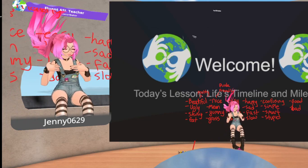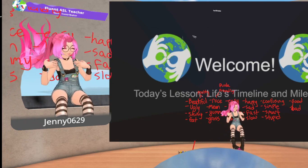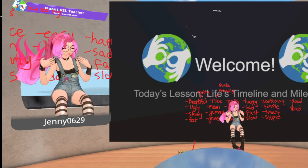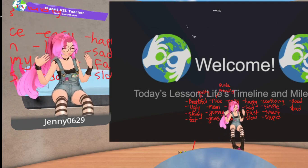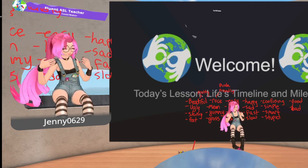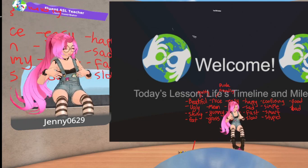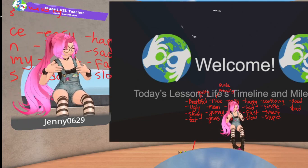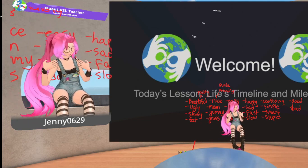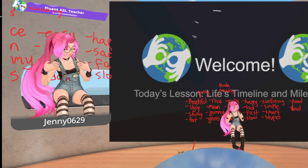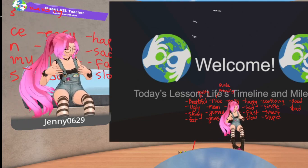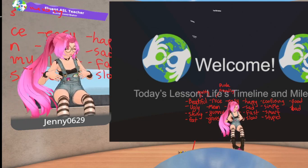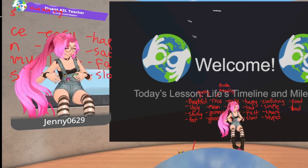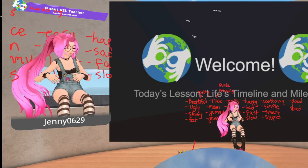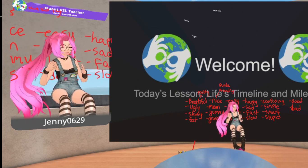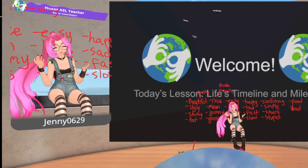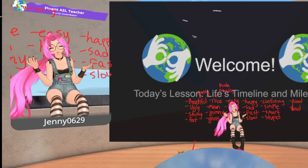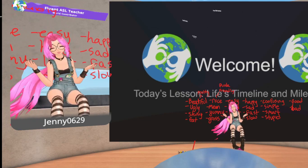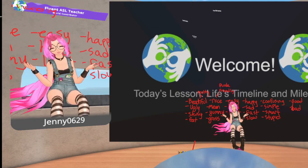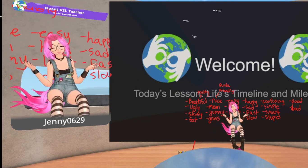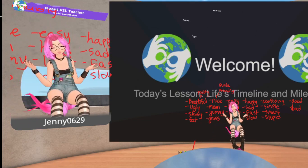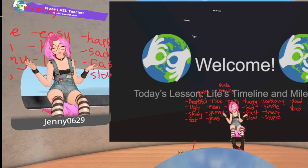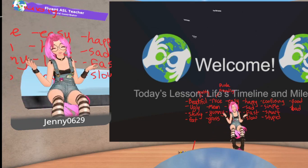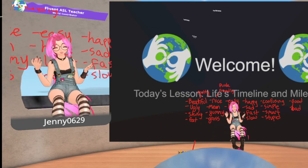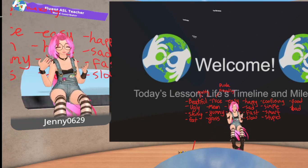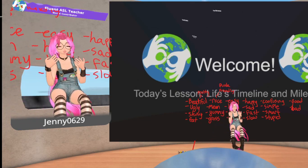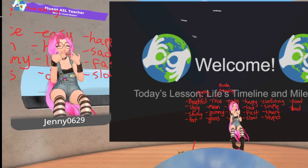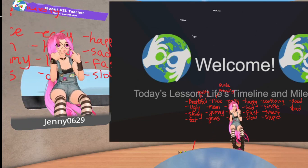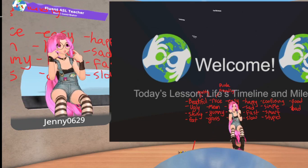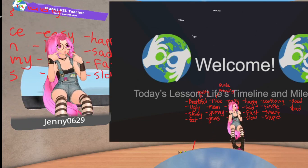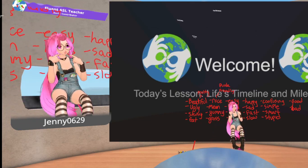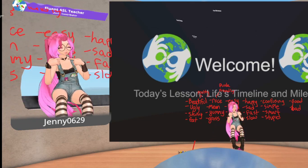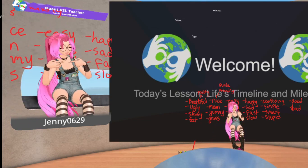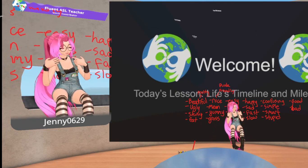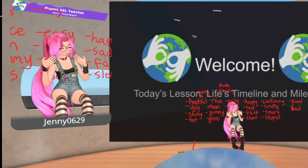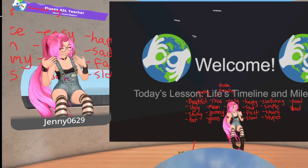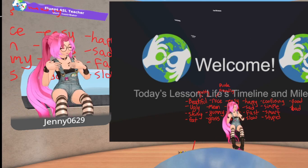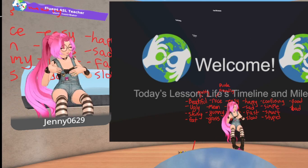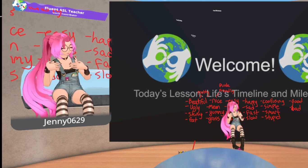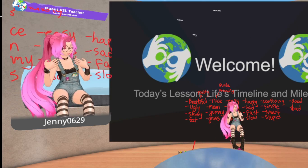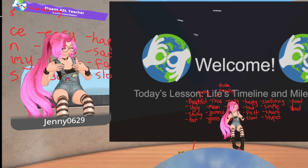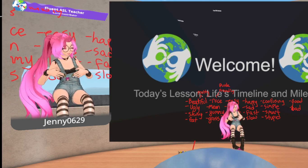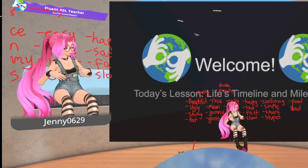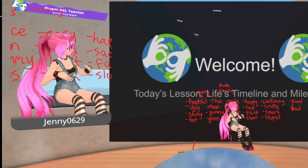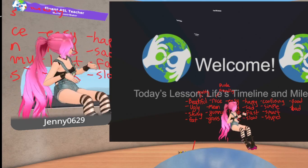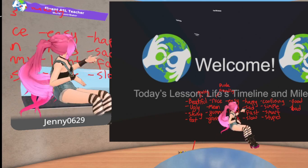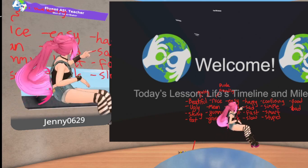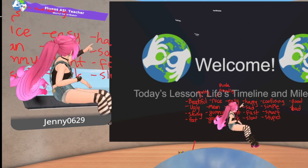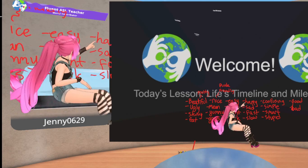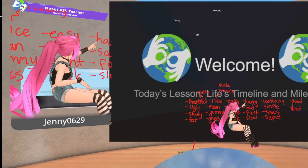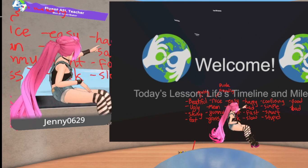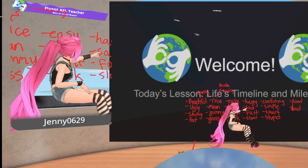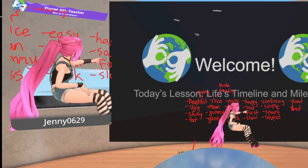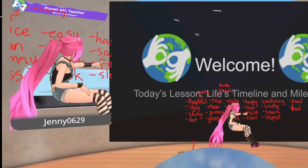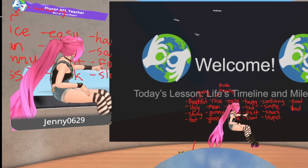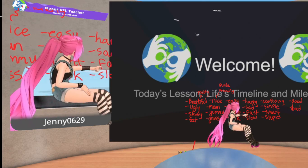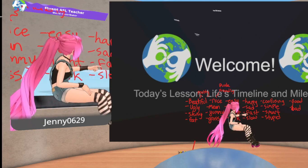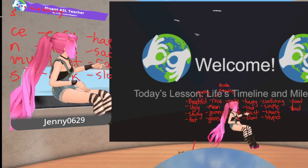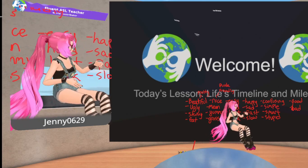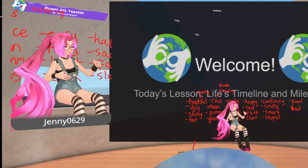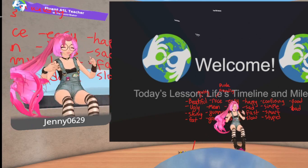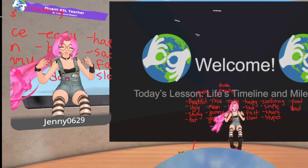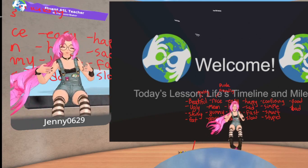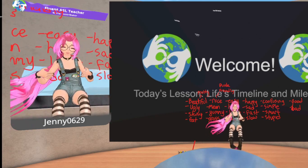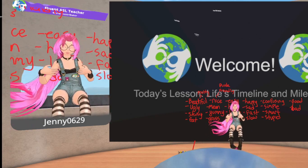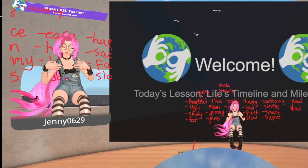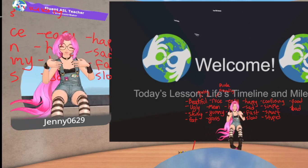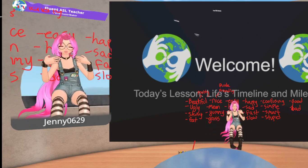happy, like crying, feeling happy. Well, I guess you could sign happy tears, but you're not gonna make a sad face when you're signing happy. When you're signing words like this,